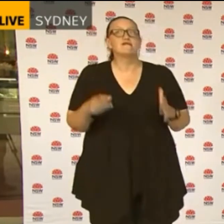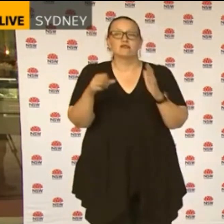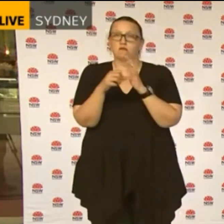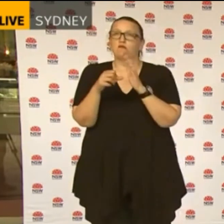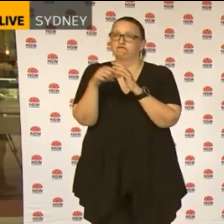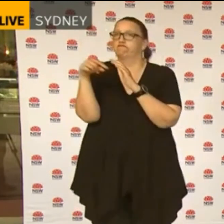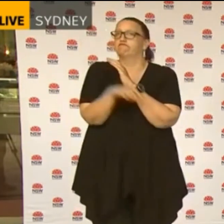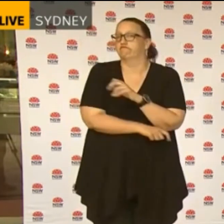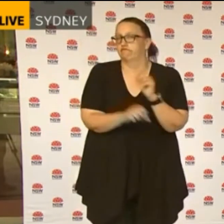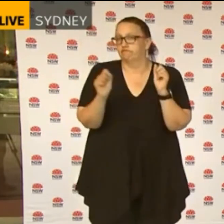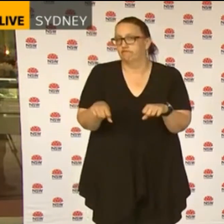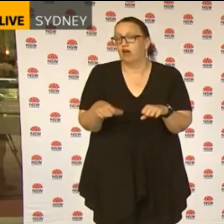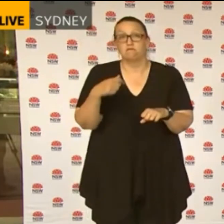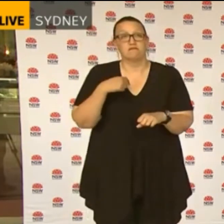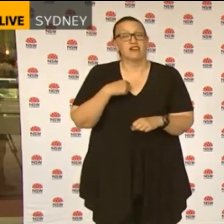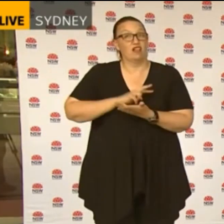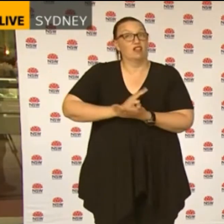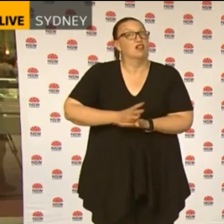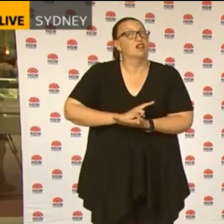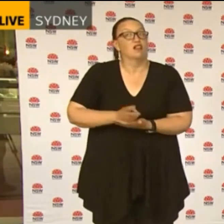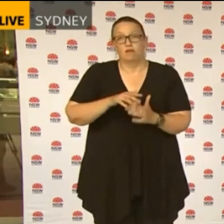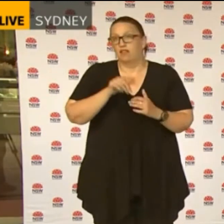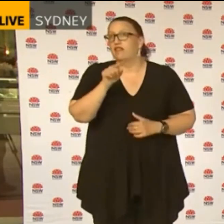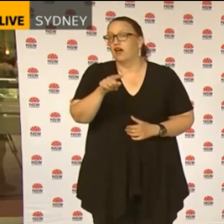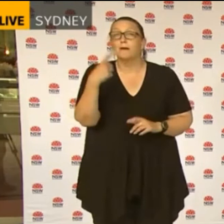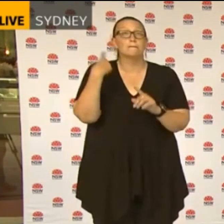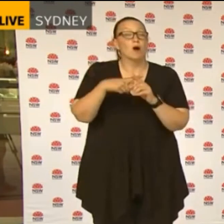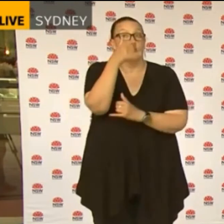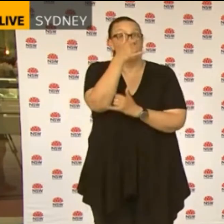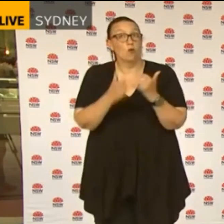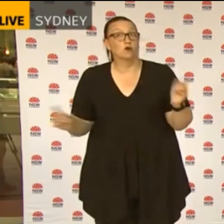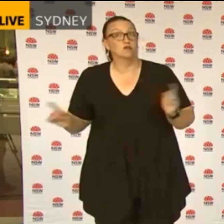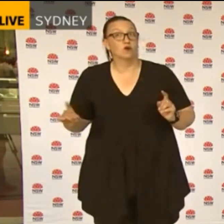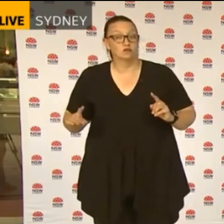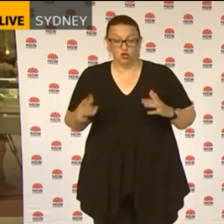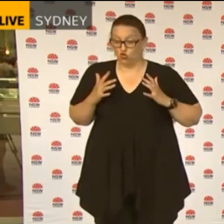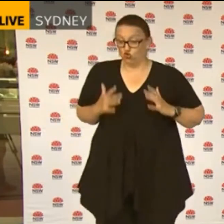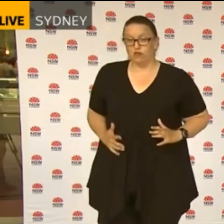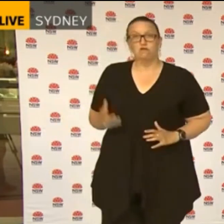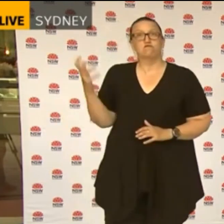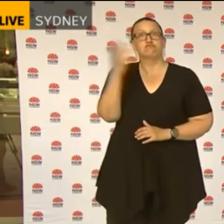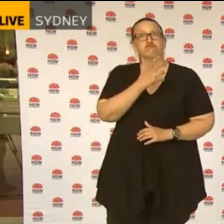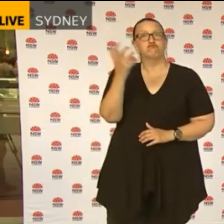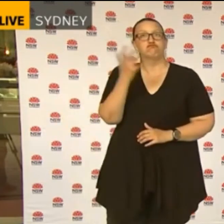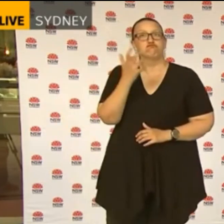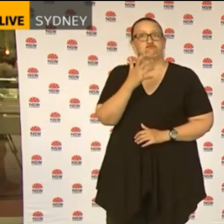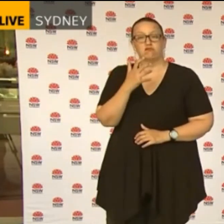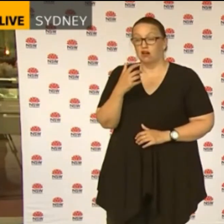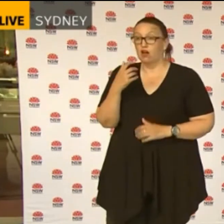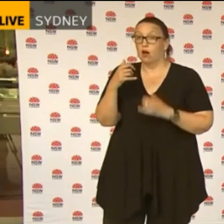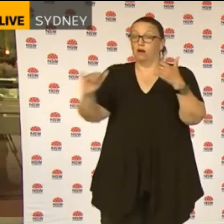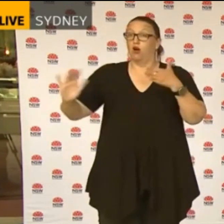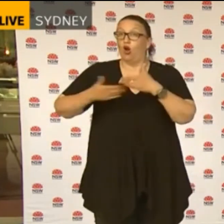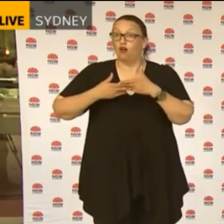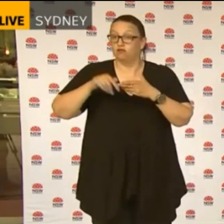also a huge human cost. It's heartbreaking to hear about families being separated, heartbreaking to hear about parents